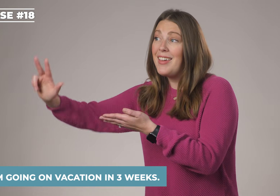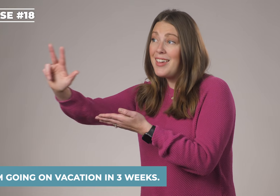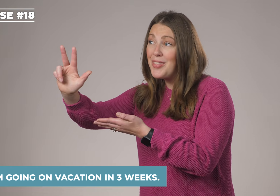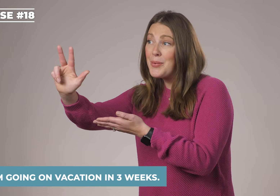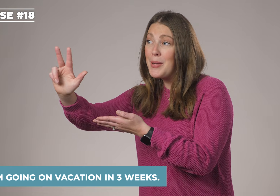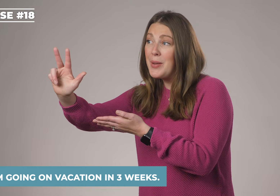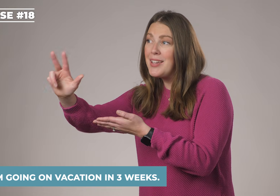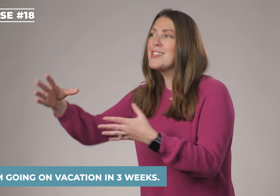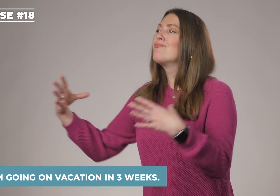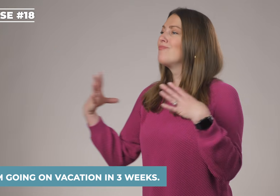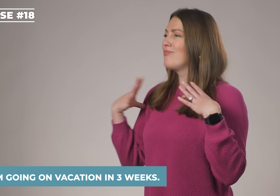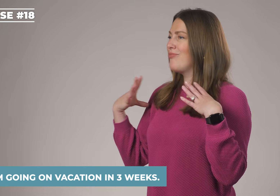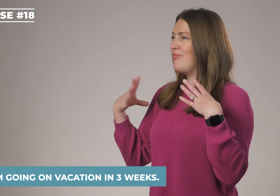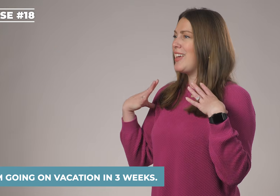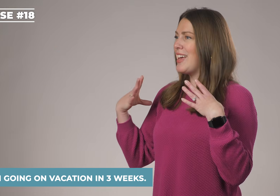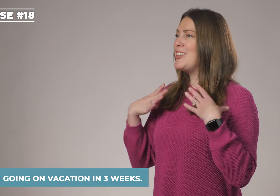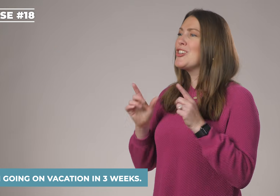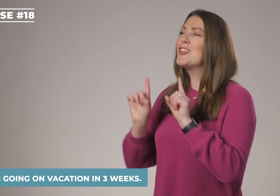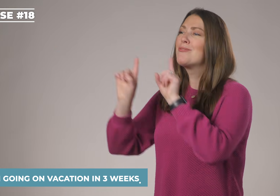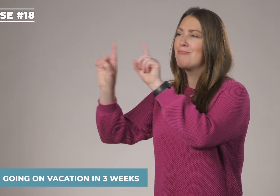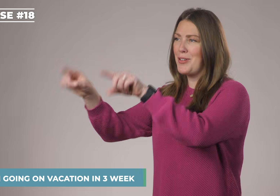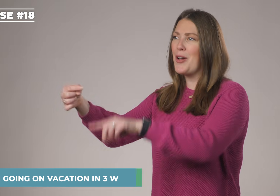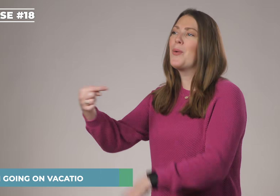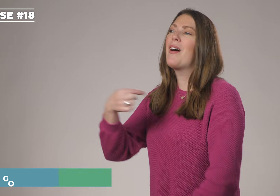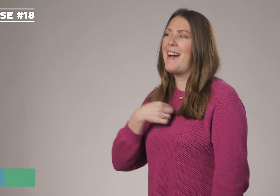In 3 weeks, vacation, go, I.